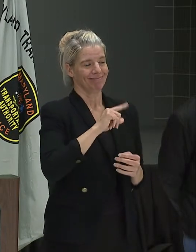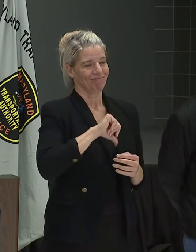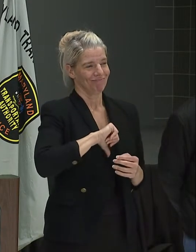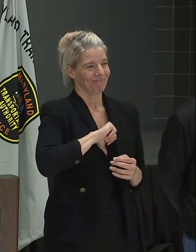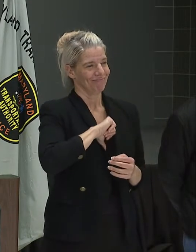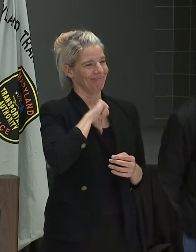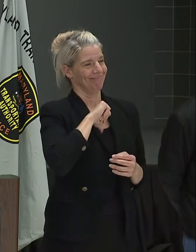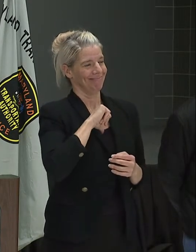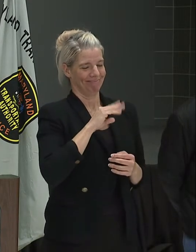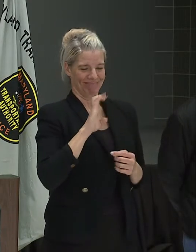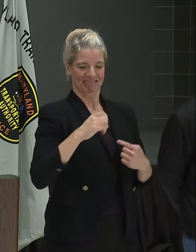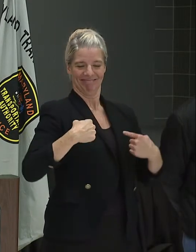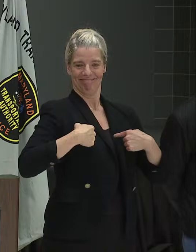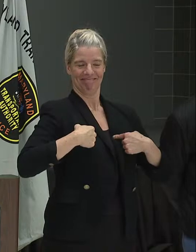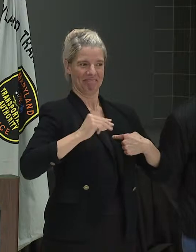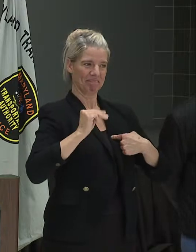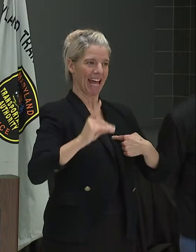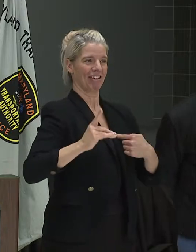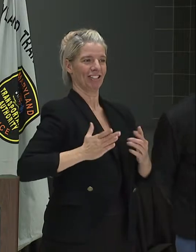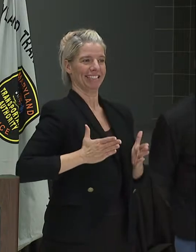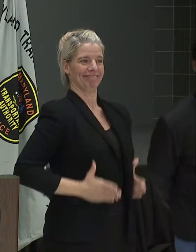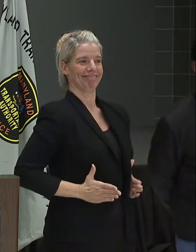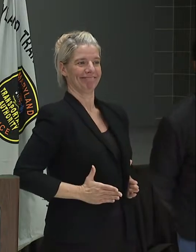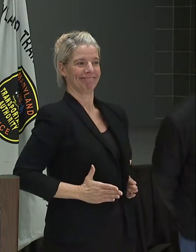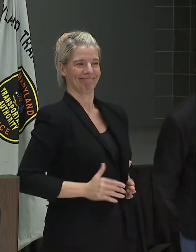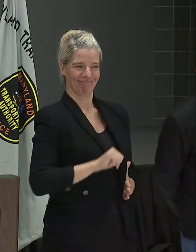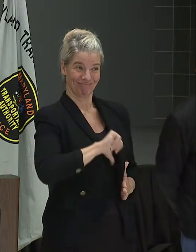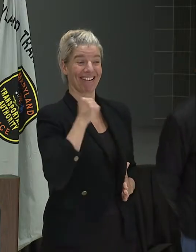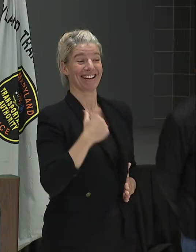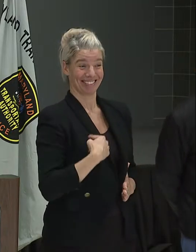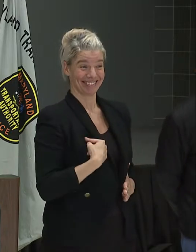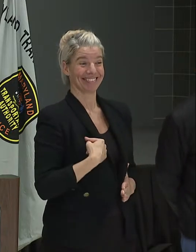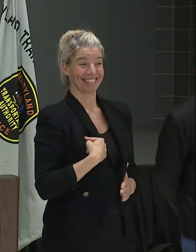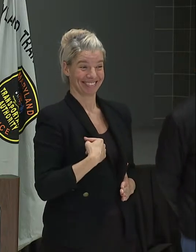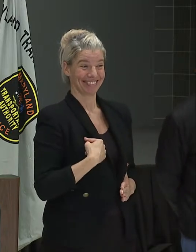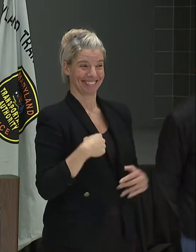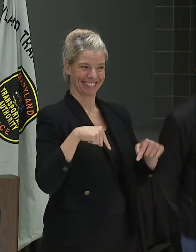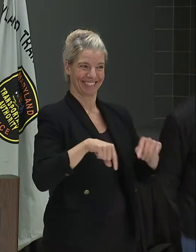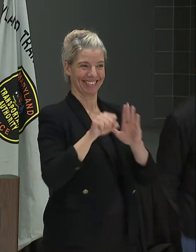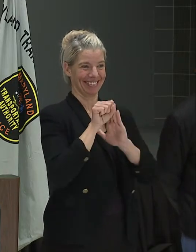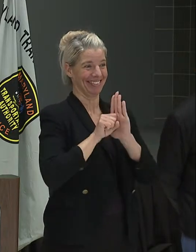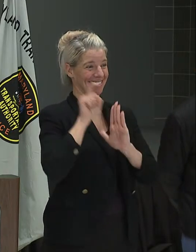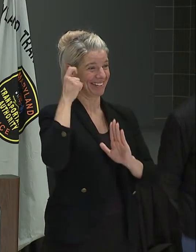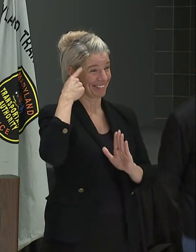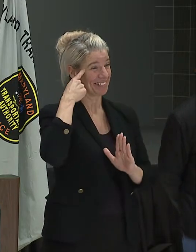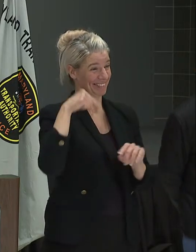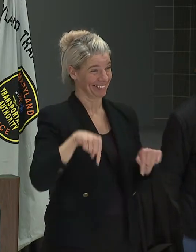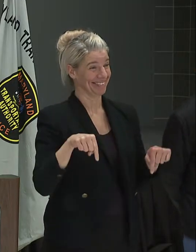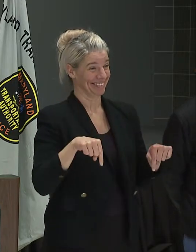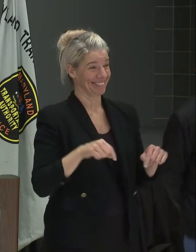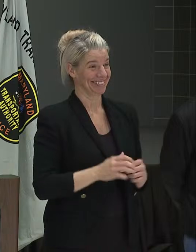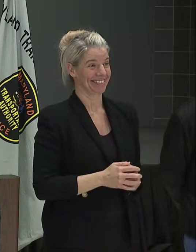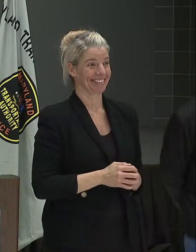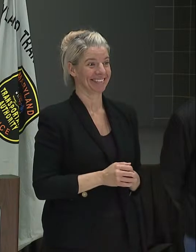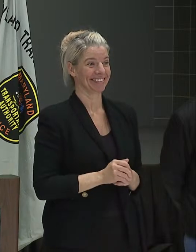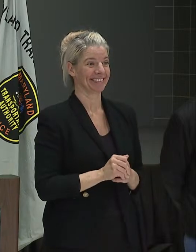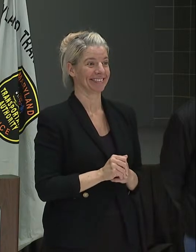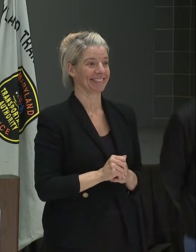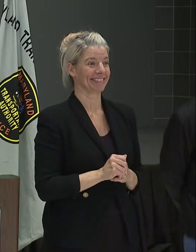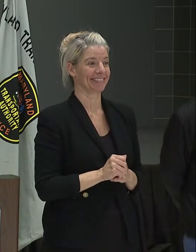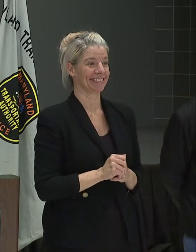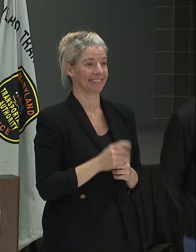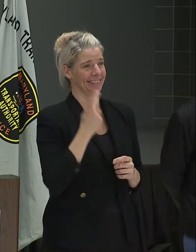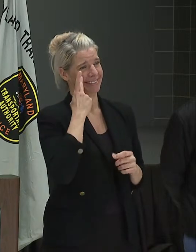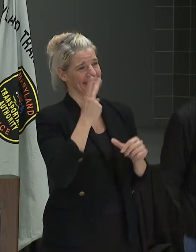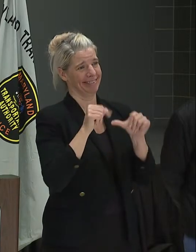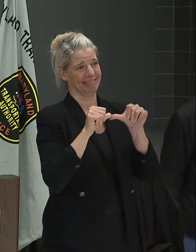I am so proud to be this state's governor. And frankly, after continuing to look at the work of Unified Command,